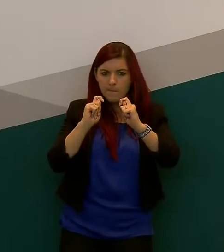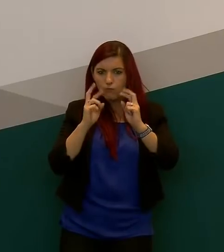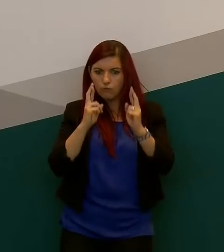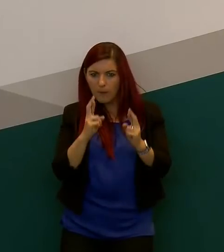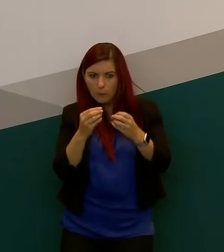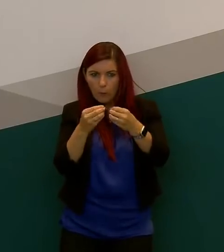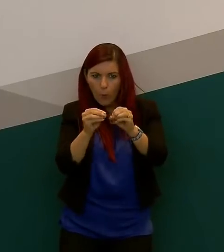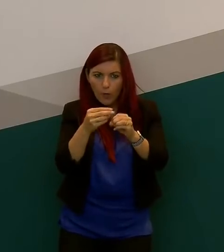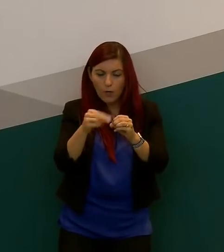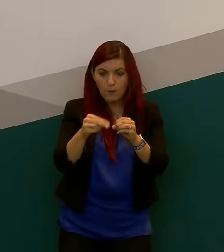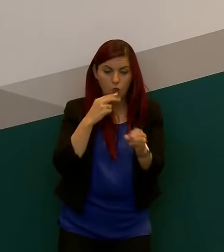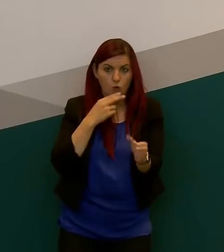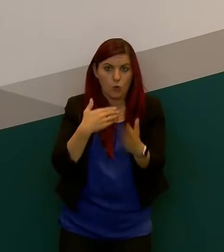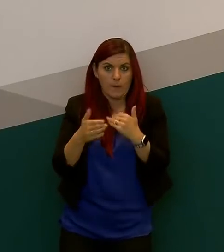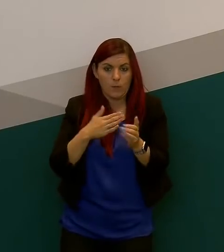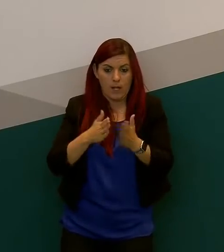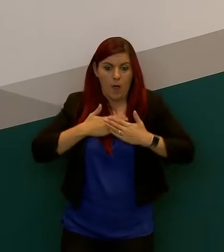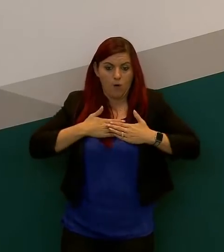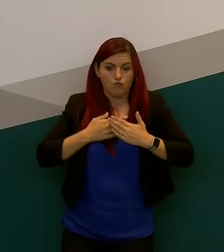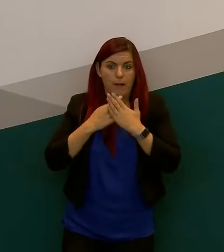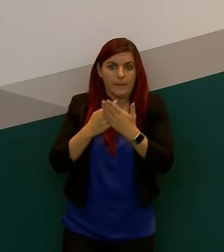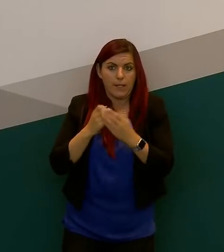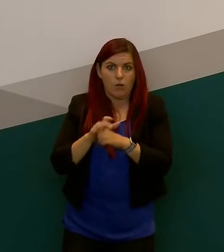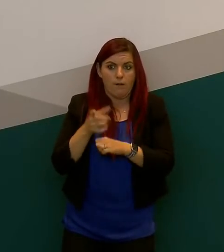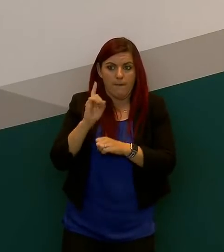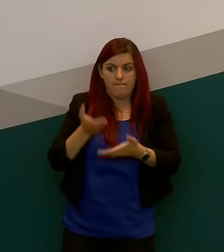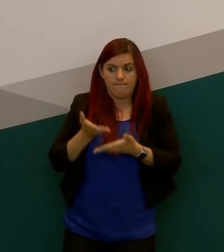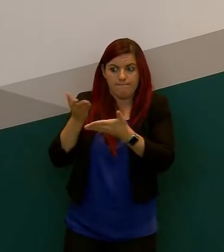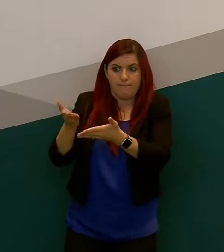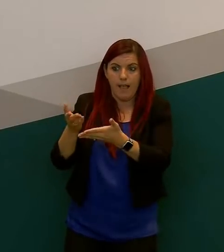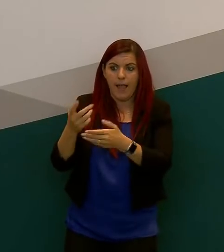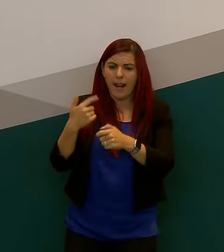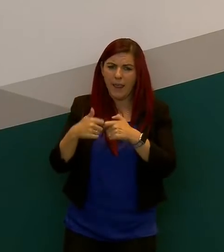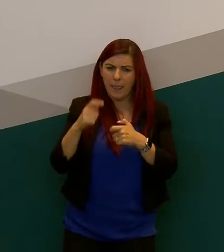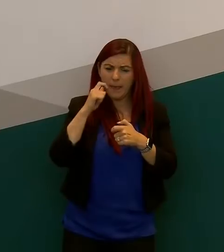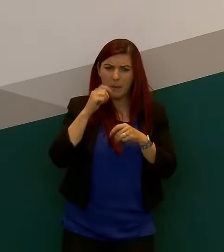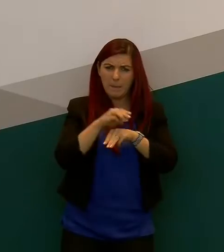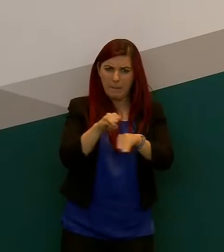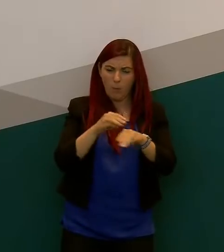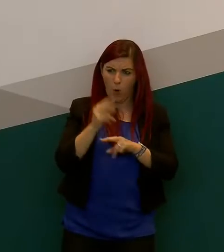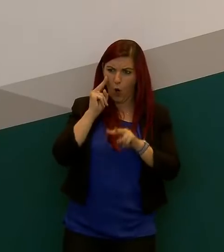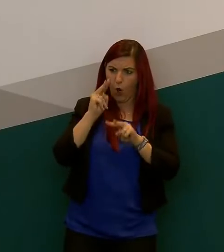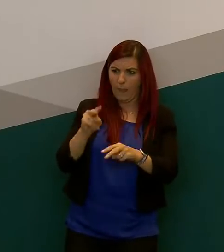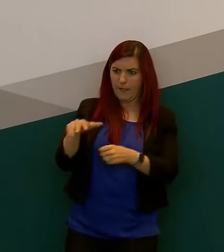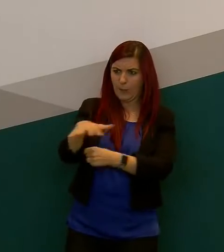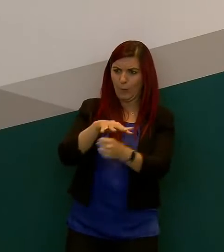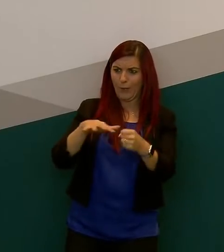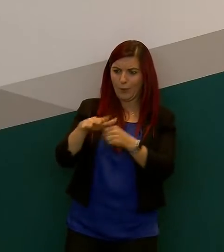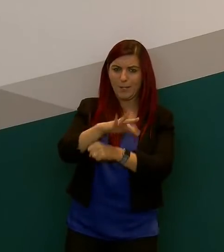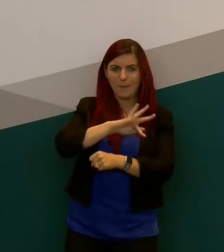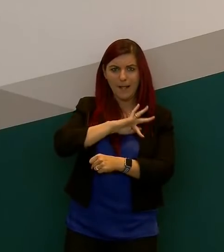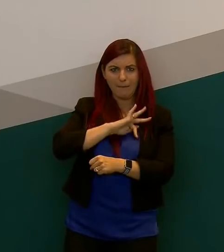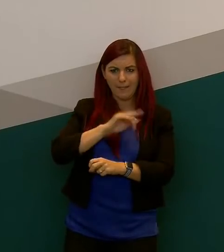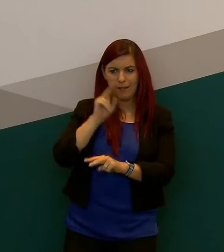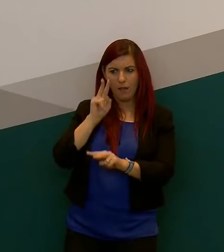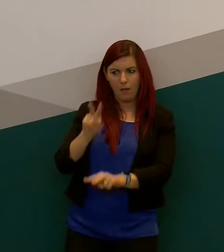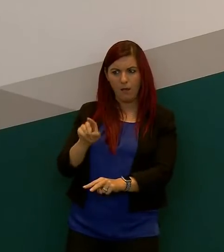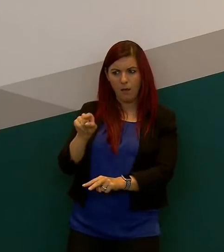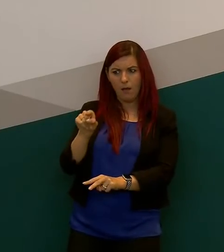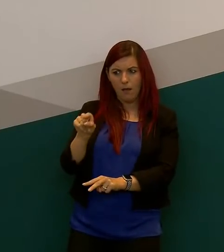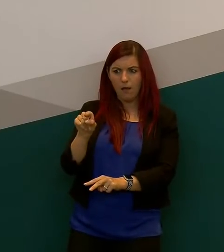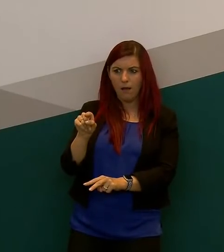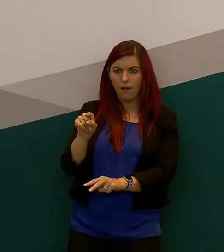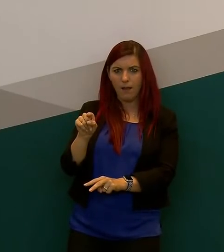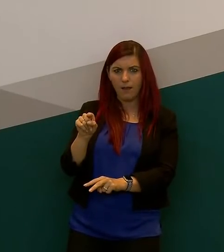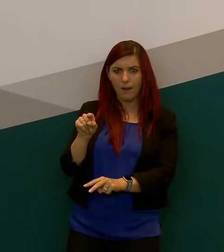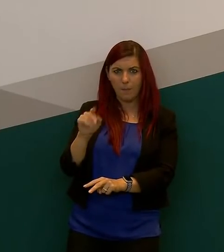what, our recommendation or our advice will be. And I think the public will look at some of these things and will say, and I think we've